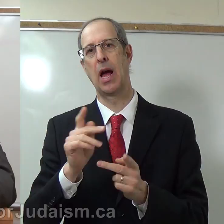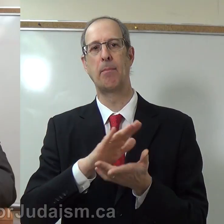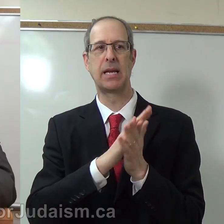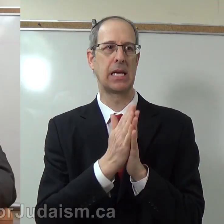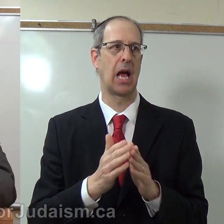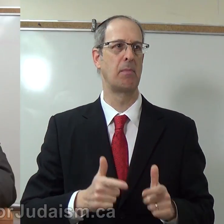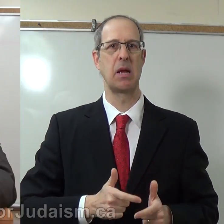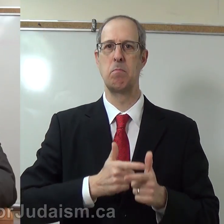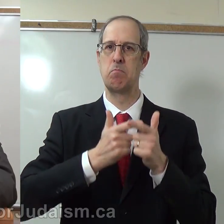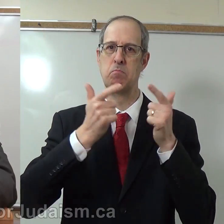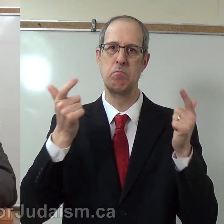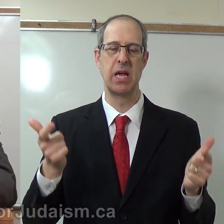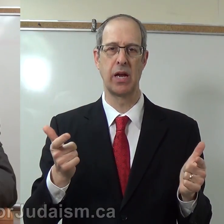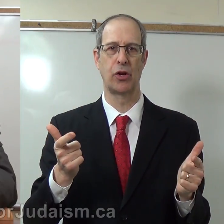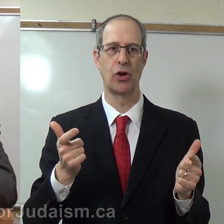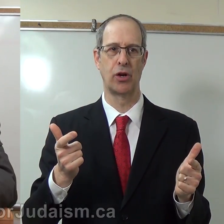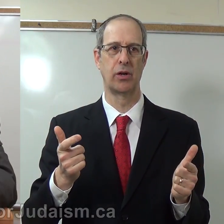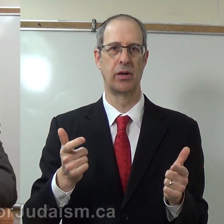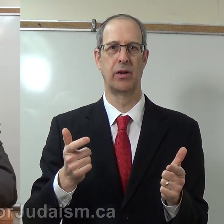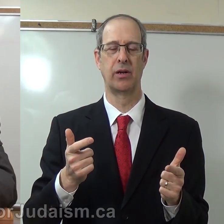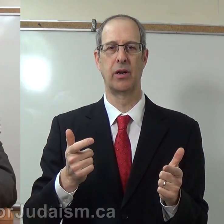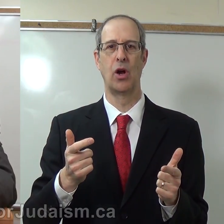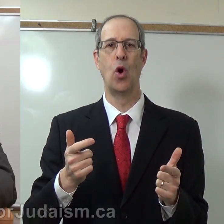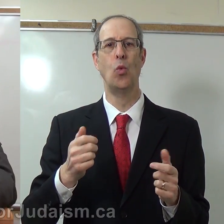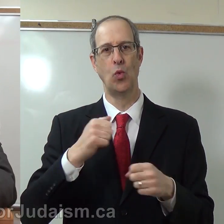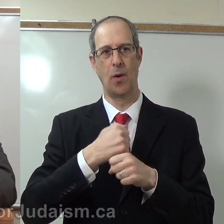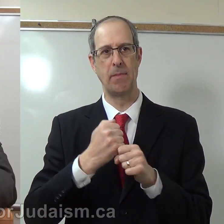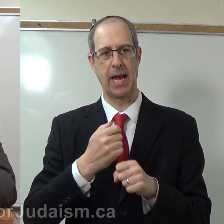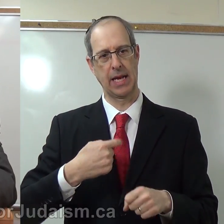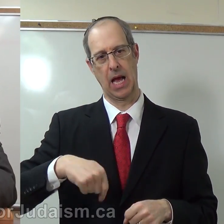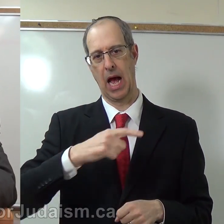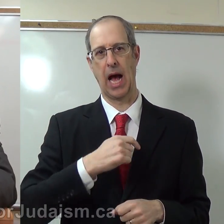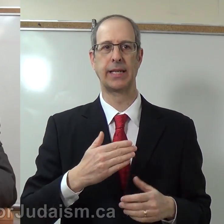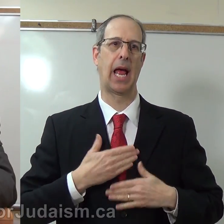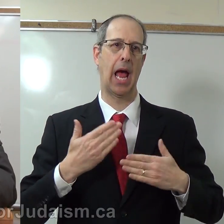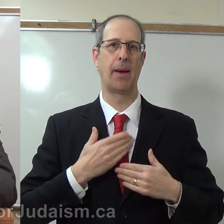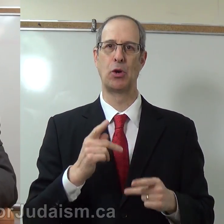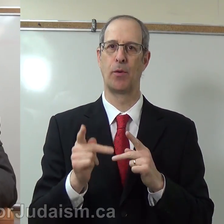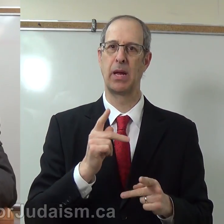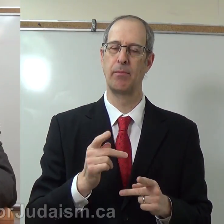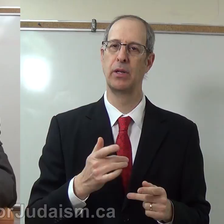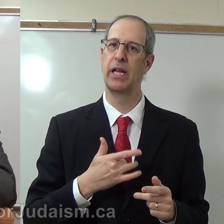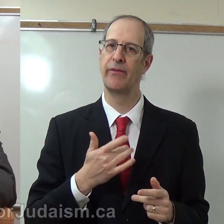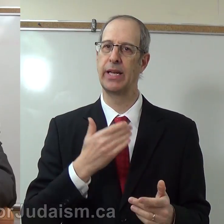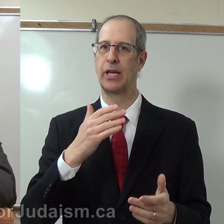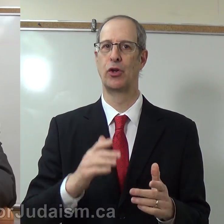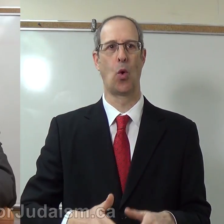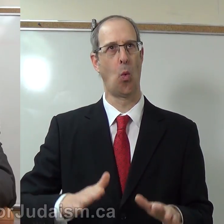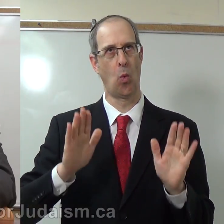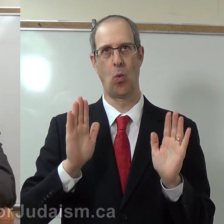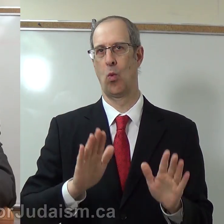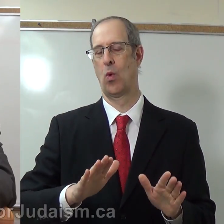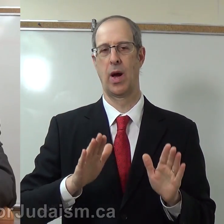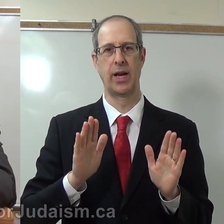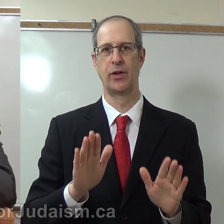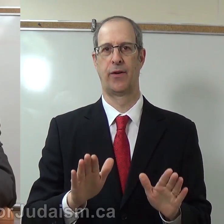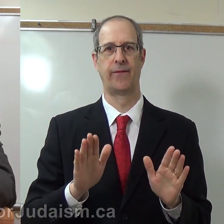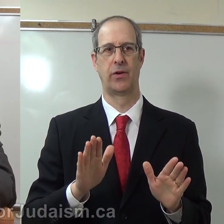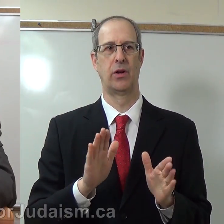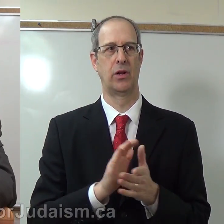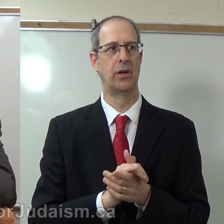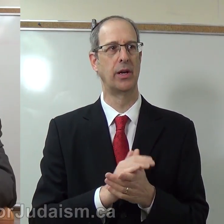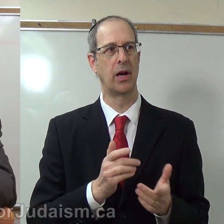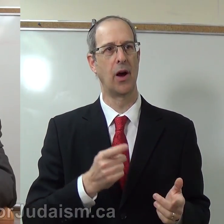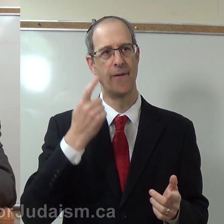people will certainly make us much happier people it feels great it feels good